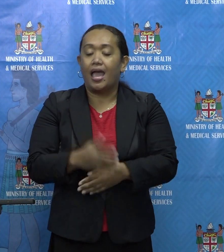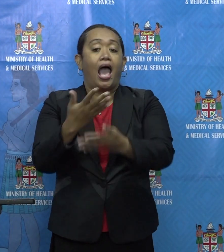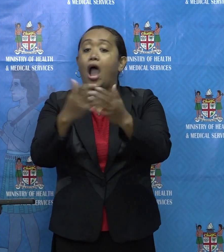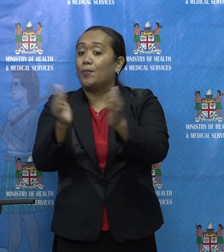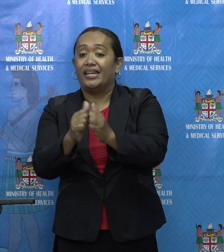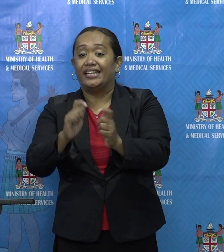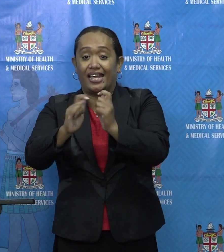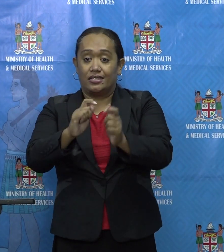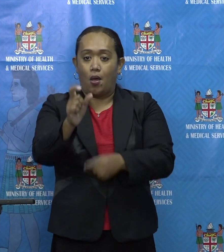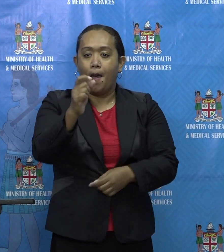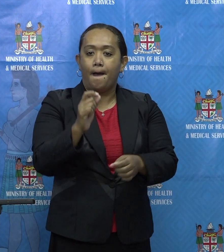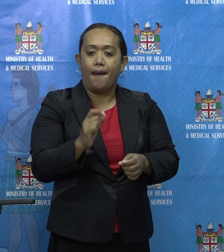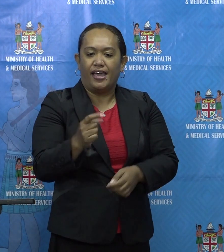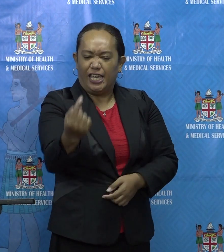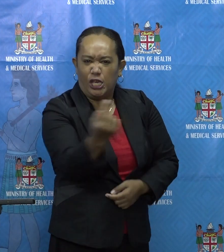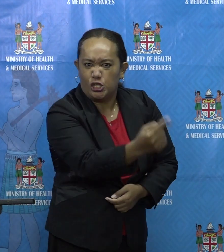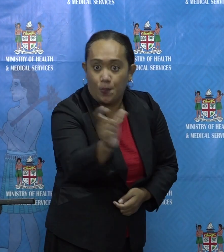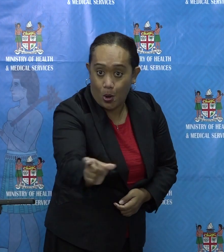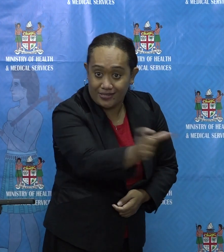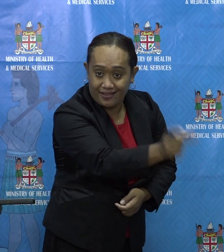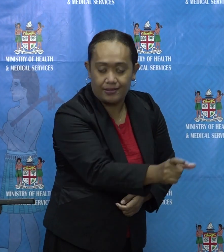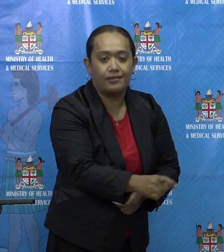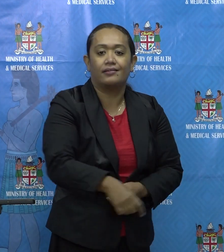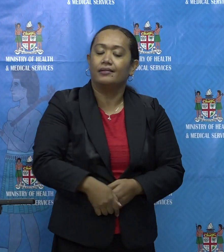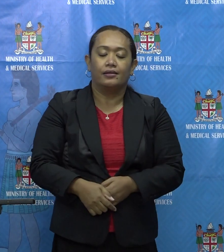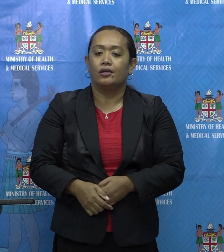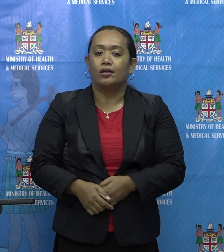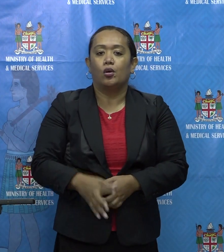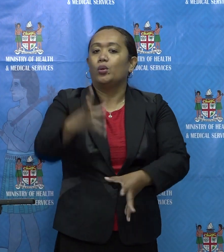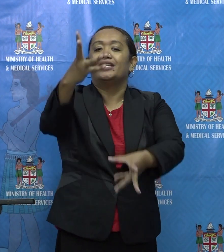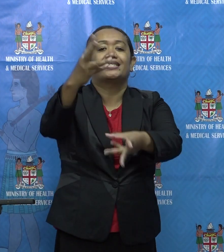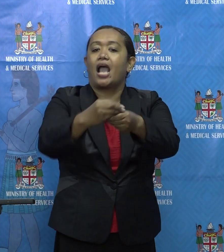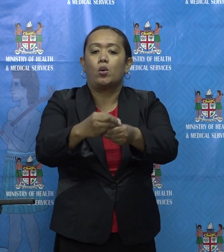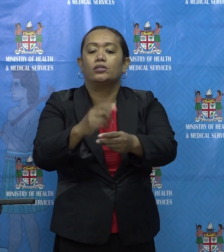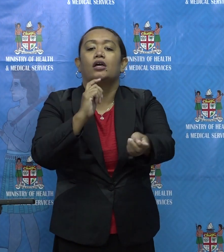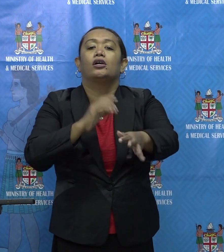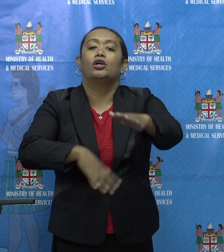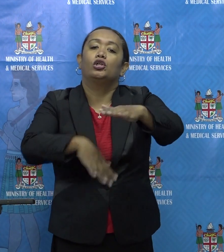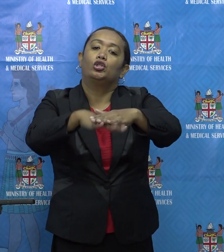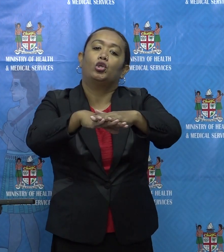many tests we're doing per person. So that's common in other countries as well, where we just count the total number of tests.